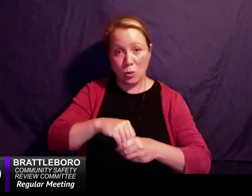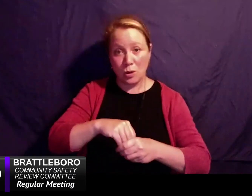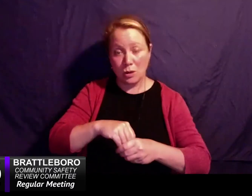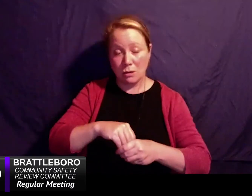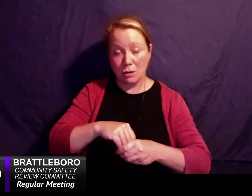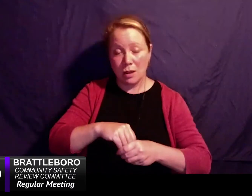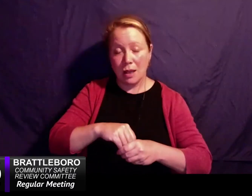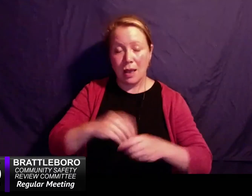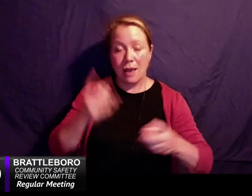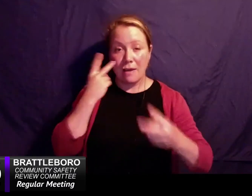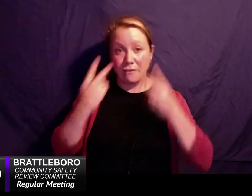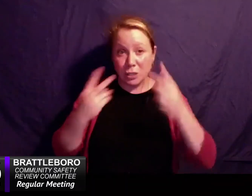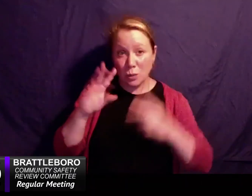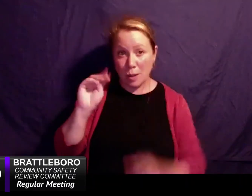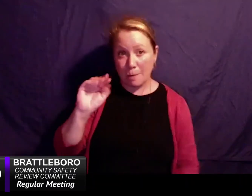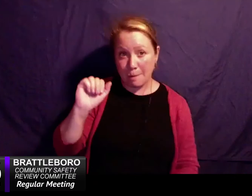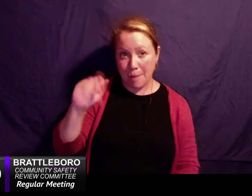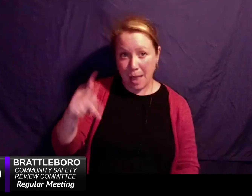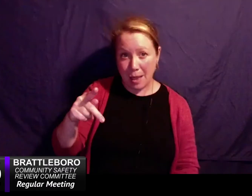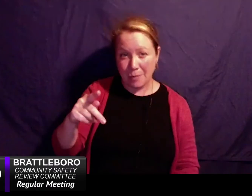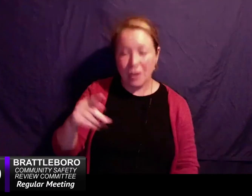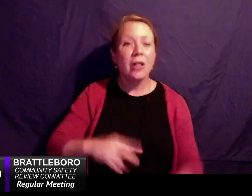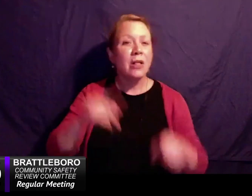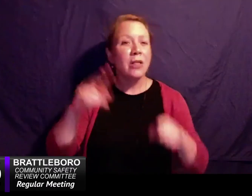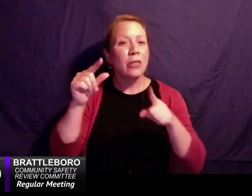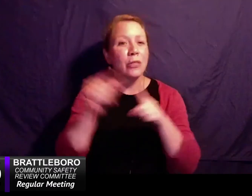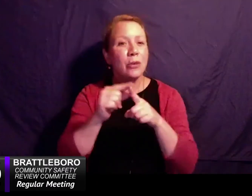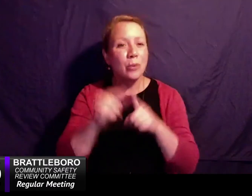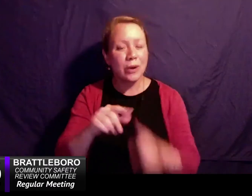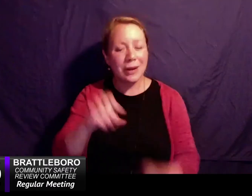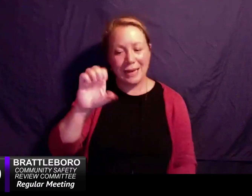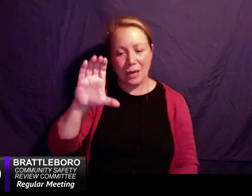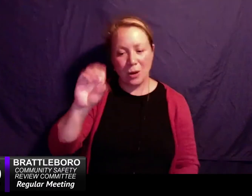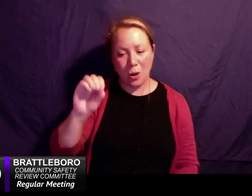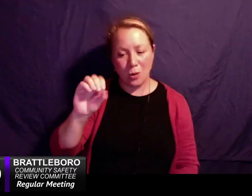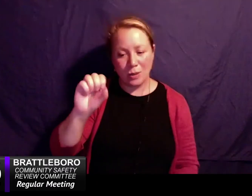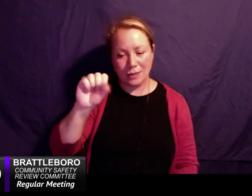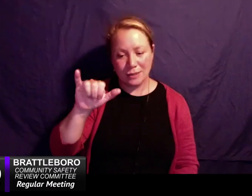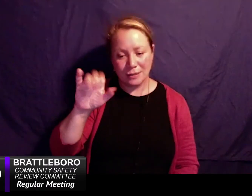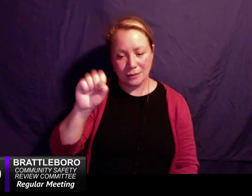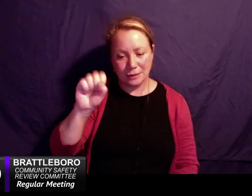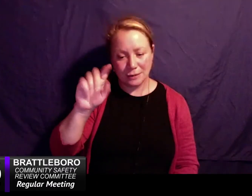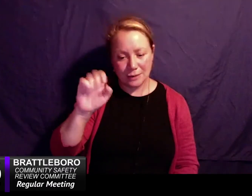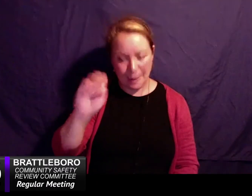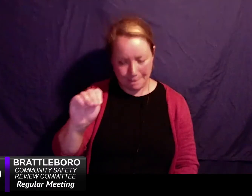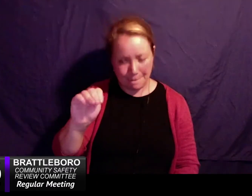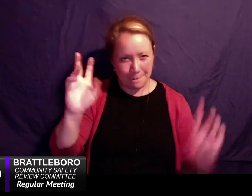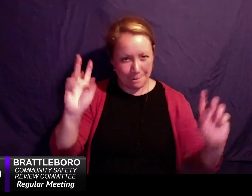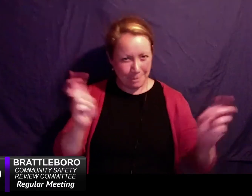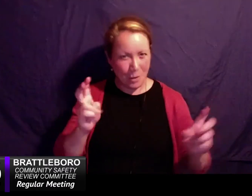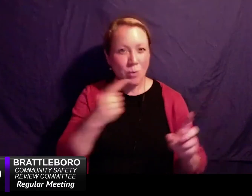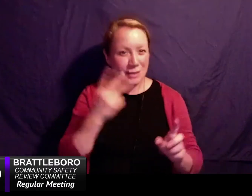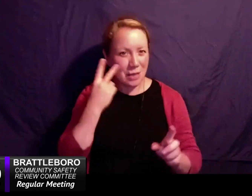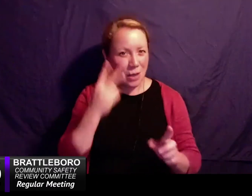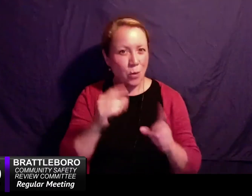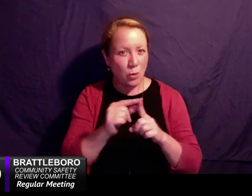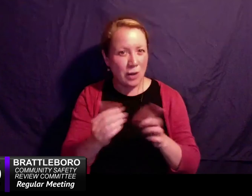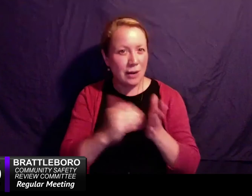ecosystem. I'm going to use this word. It's a little, but the ecosystem of what these responses